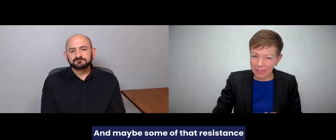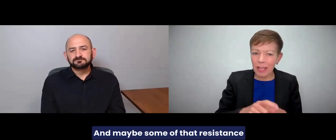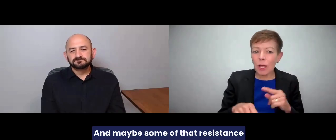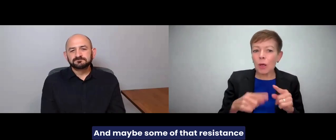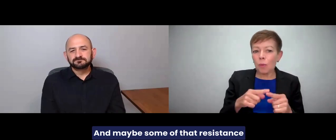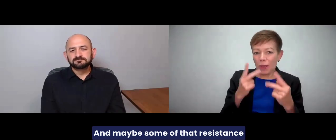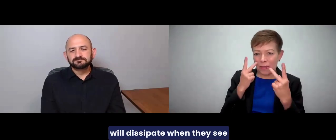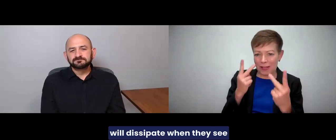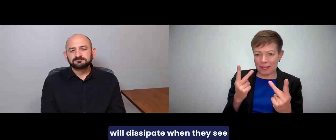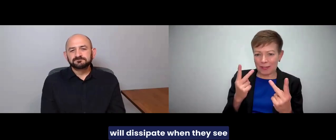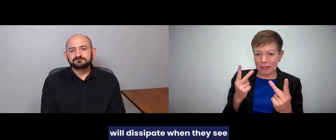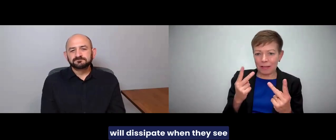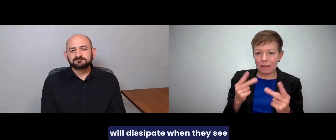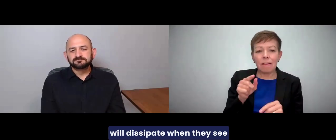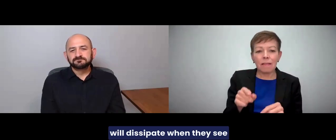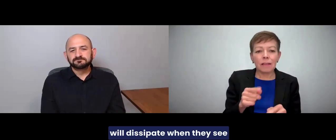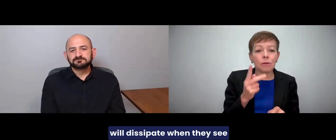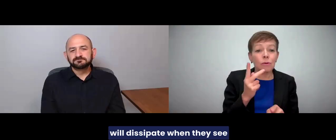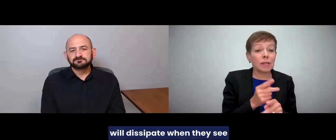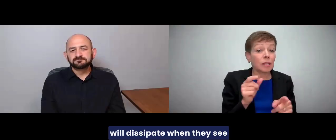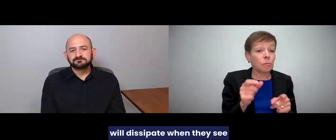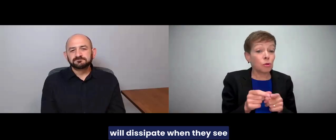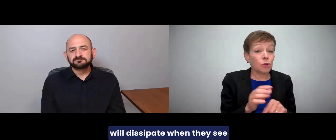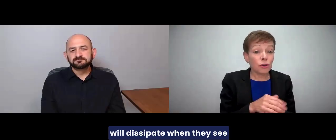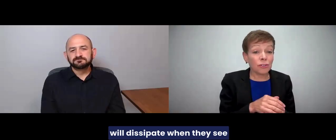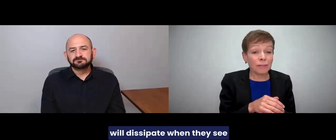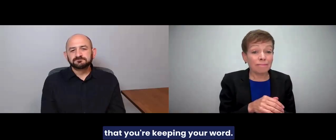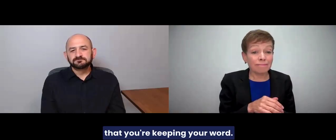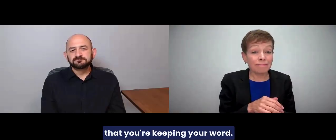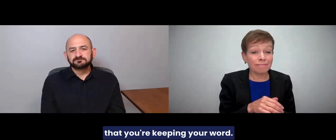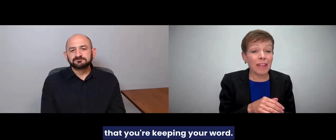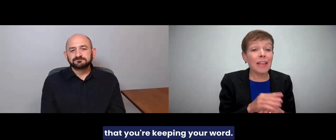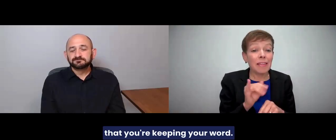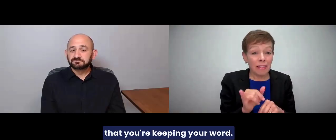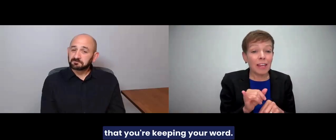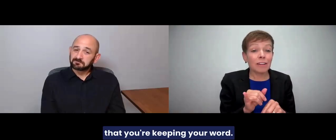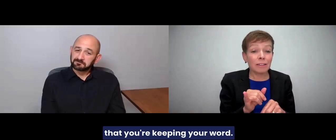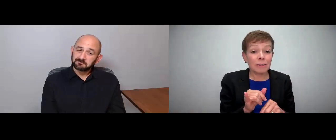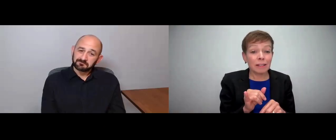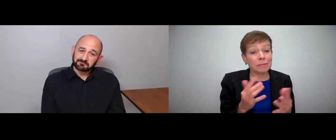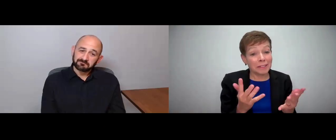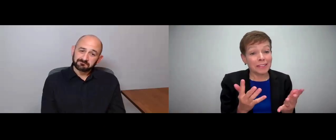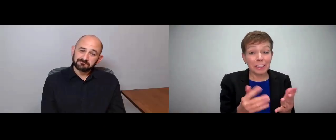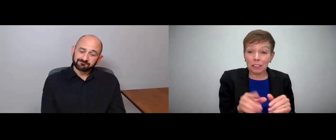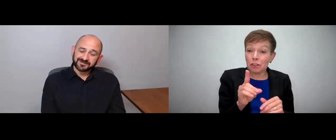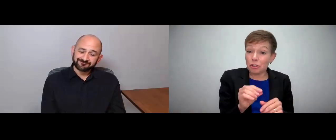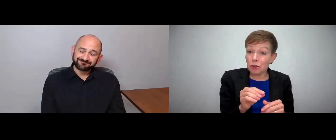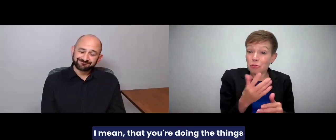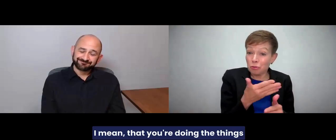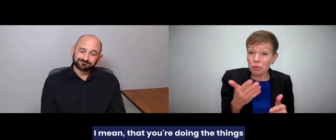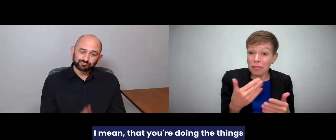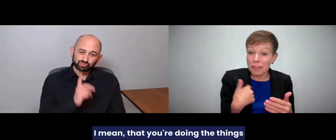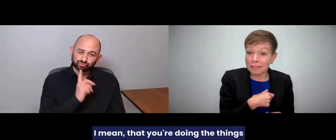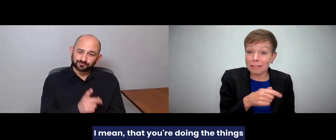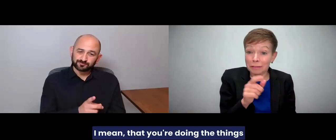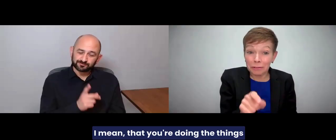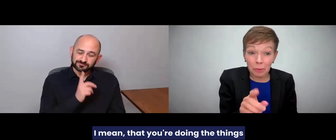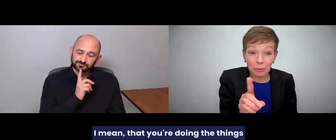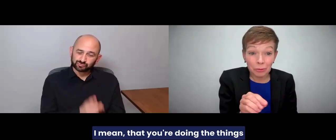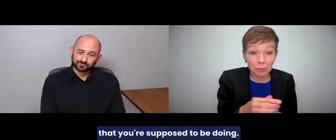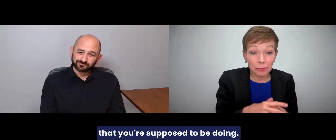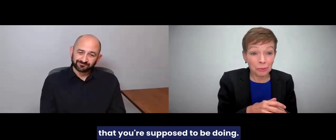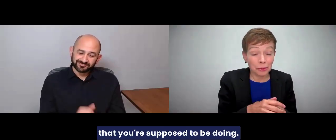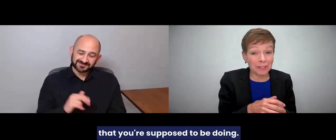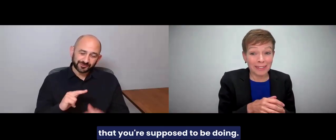that resistance will dissipate when they see that you're keeping your word. I mean, that you're doing